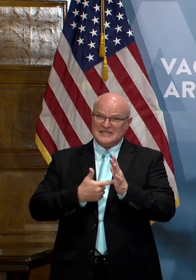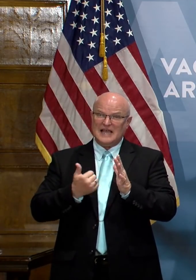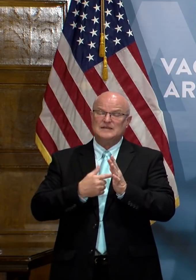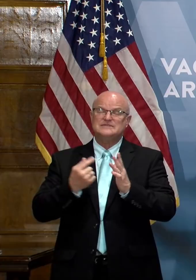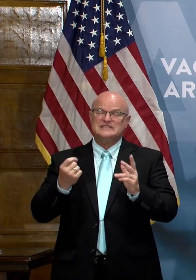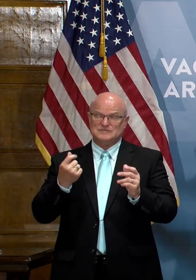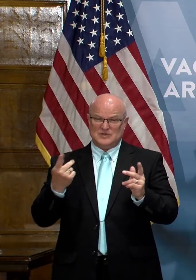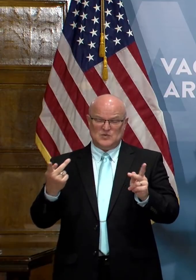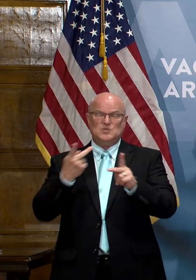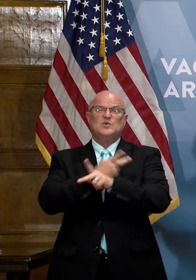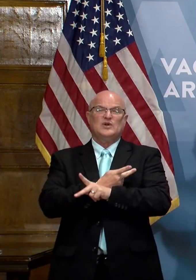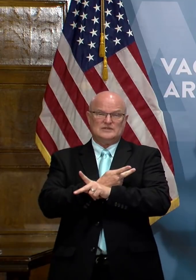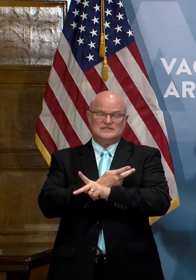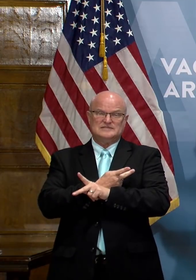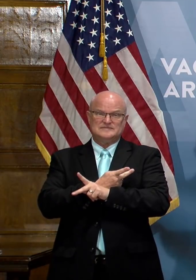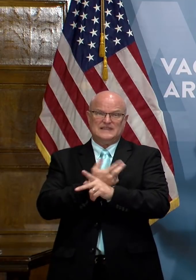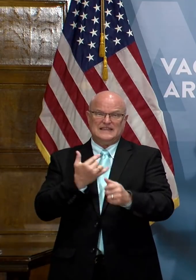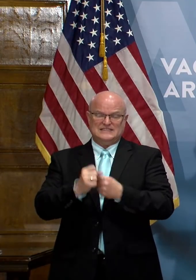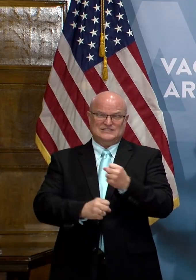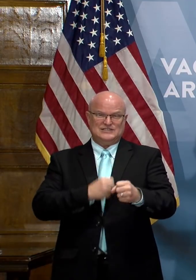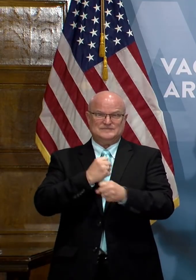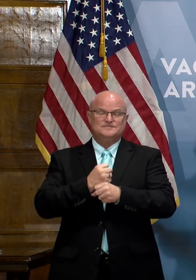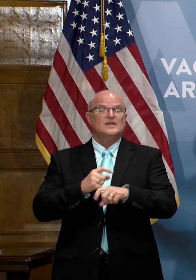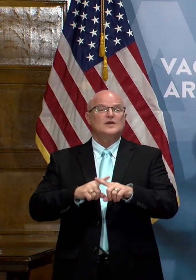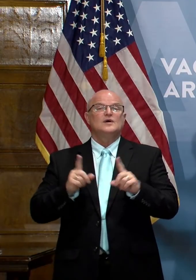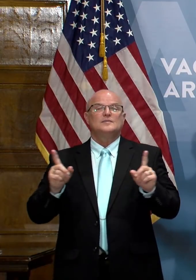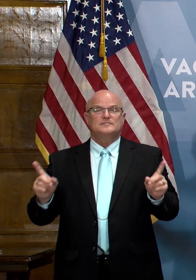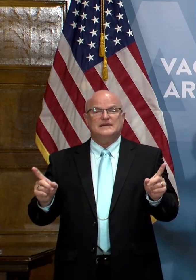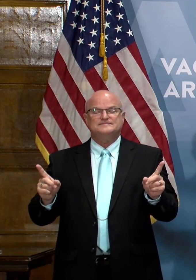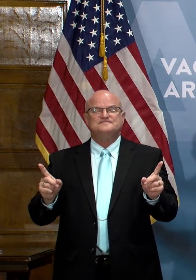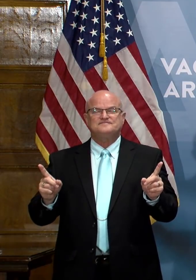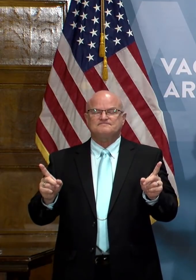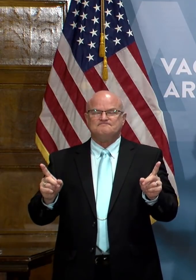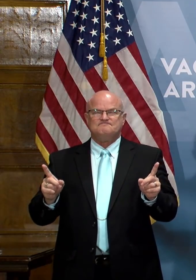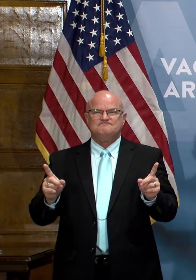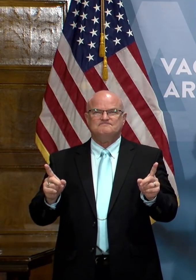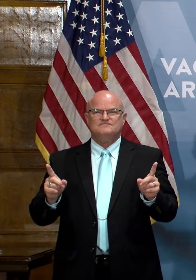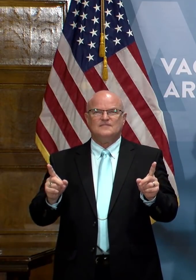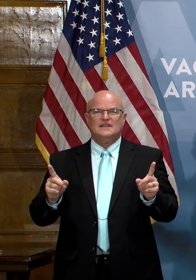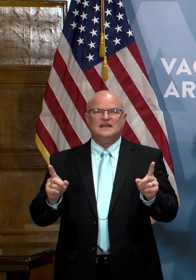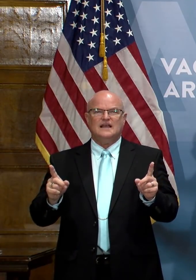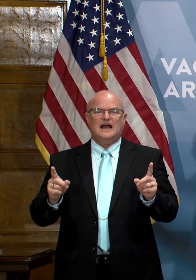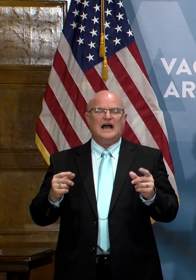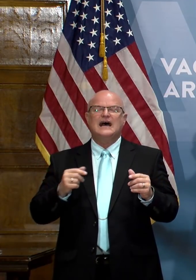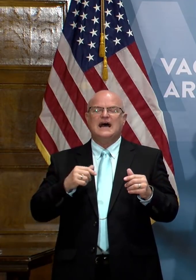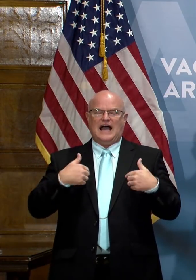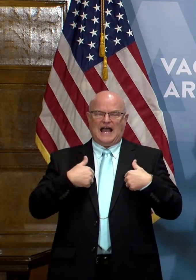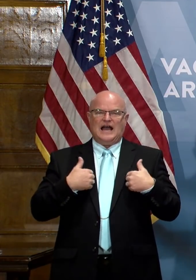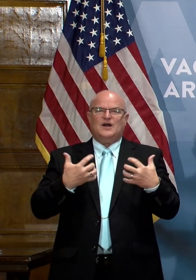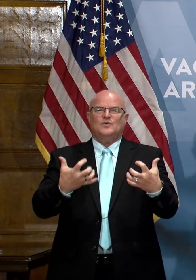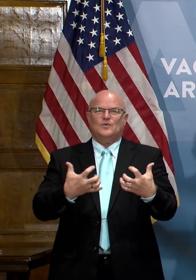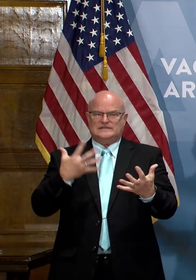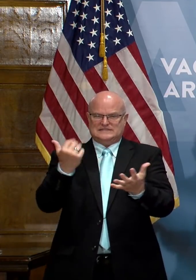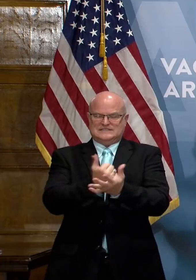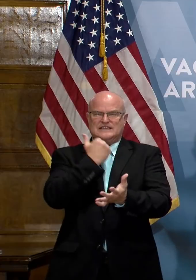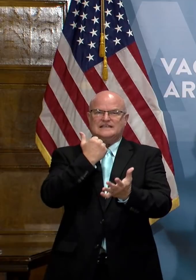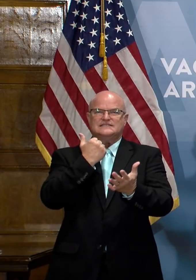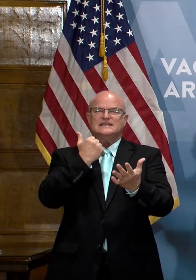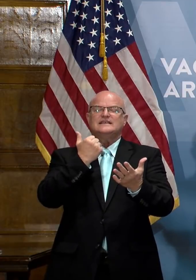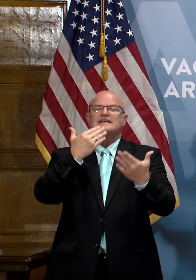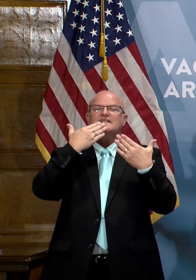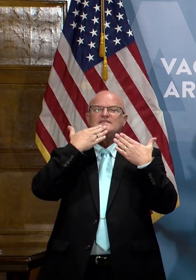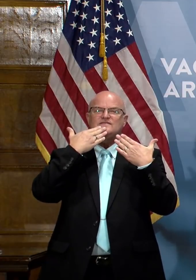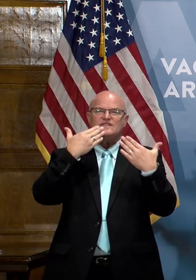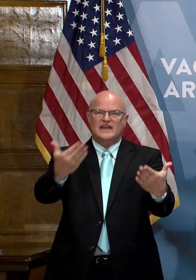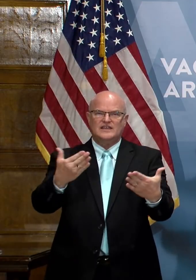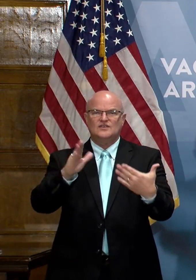districts, there's some things that are even harder this year. But I don't want this opportunity to escape me without saying a heartfelt